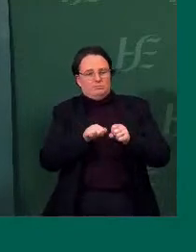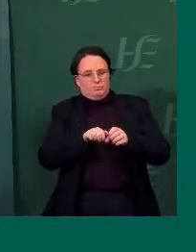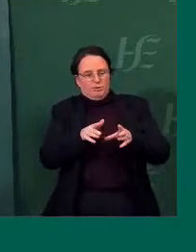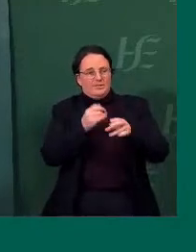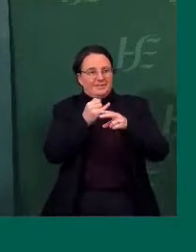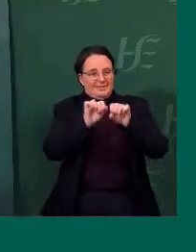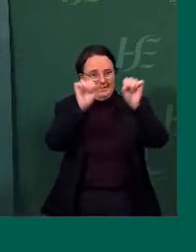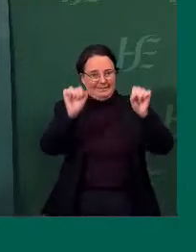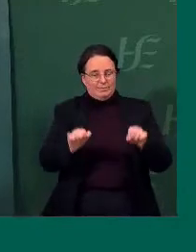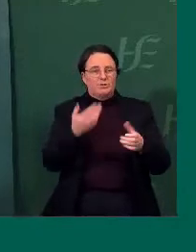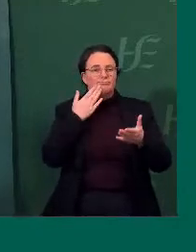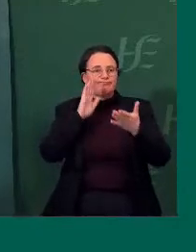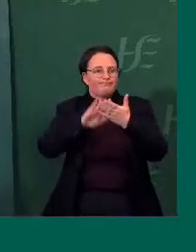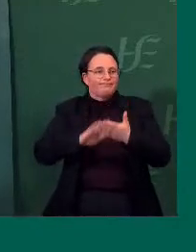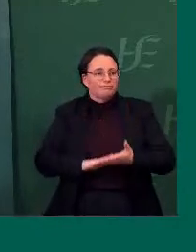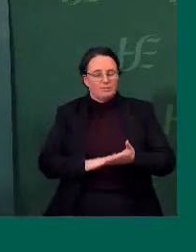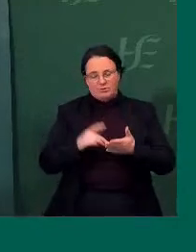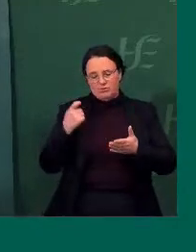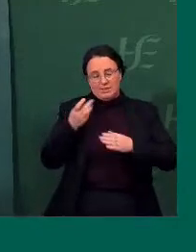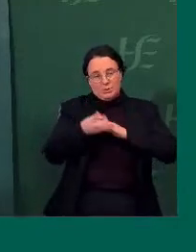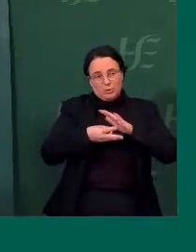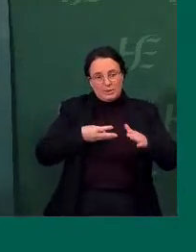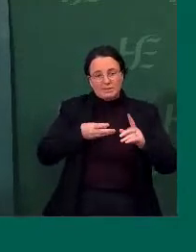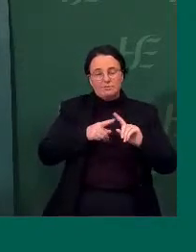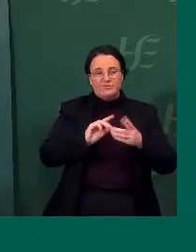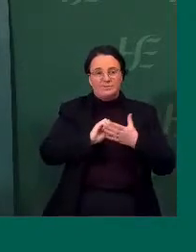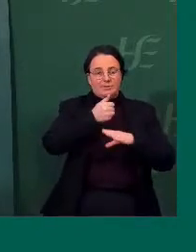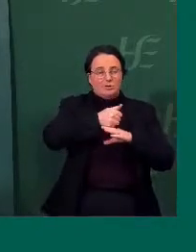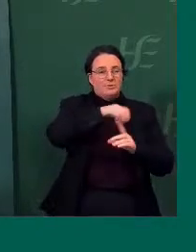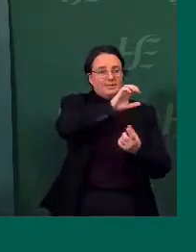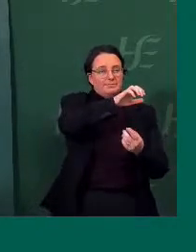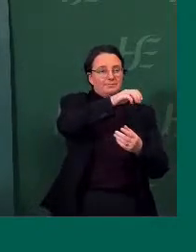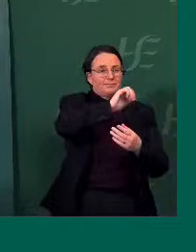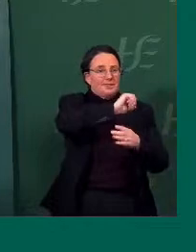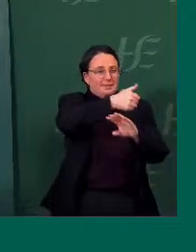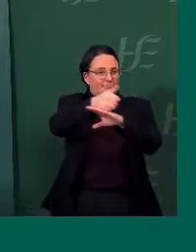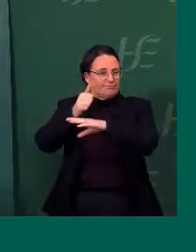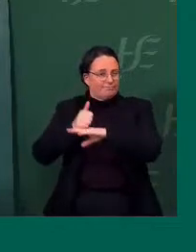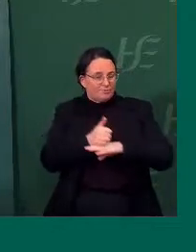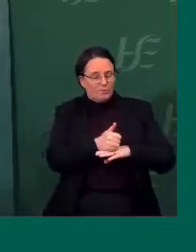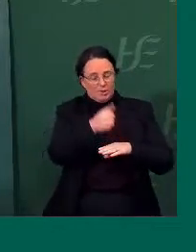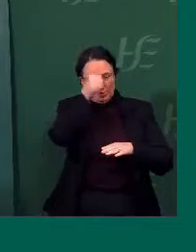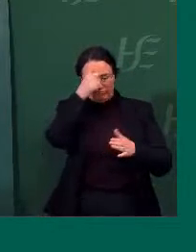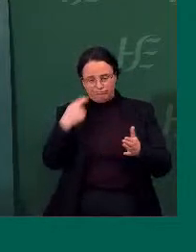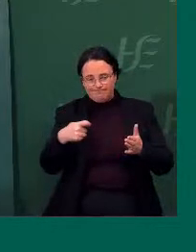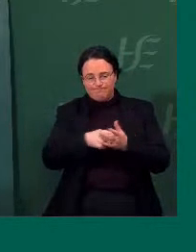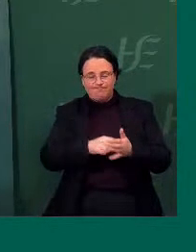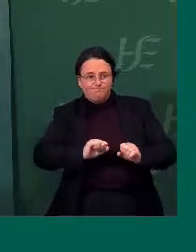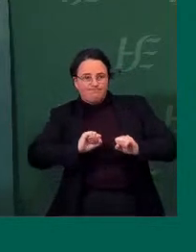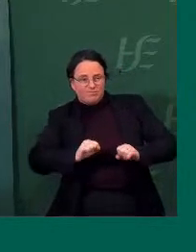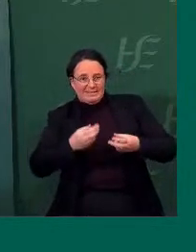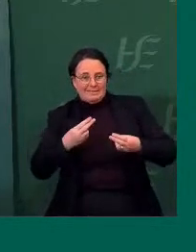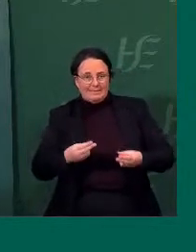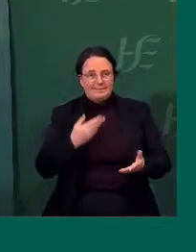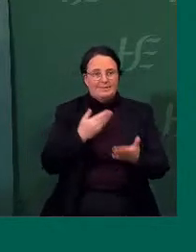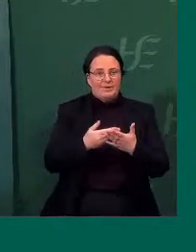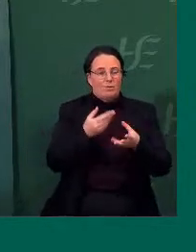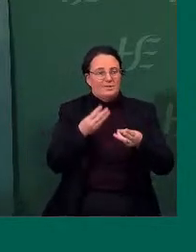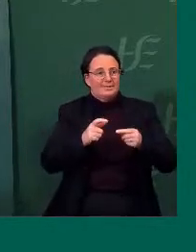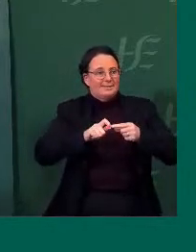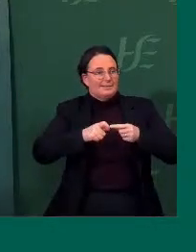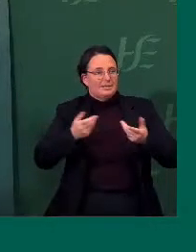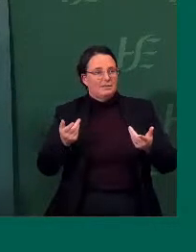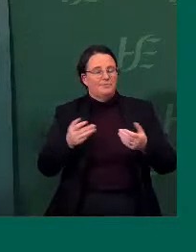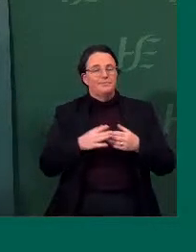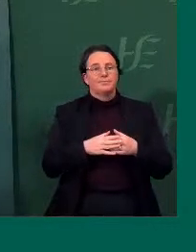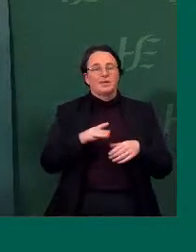system. And in recent weeks, we've introduced a number of sites that I'll come on to in areas where we know there's additional pressures. Just at a high level,